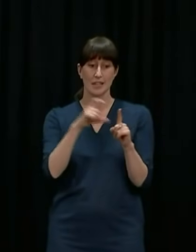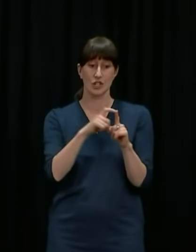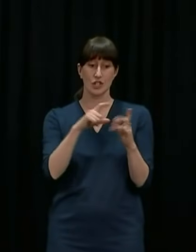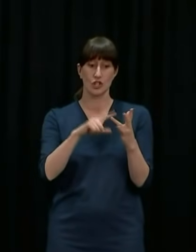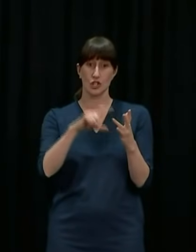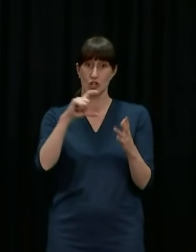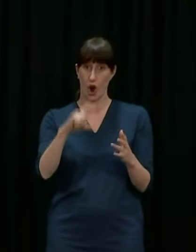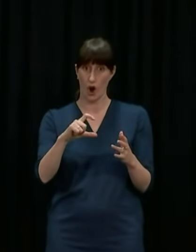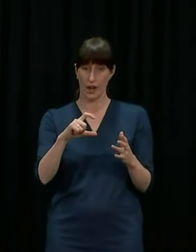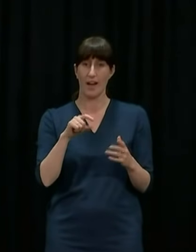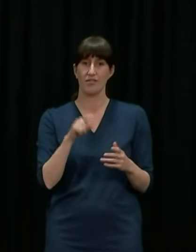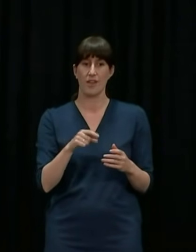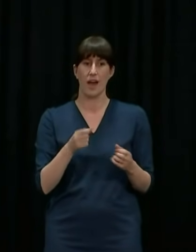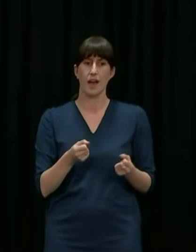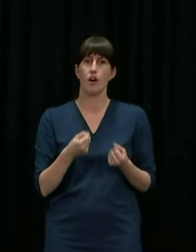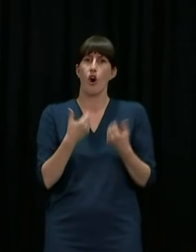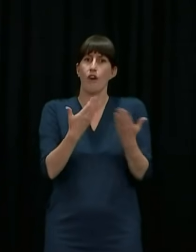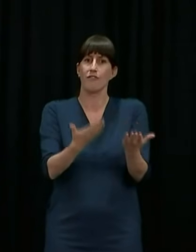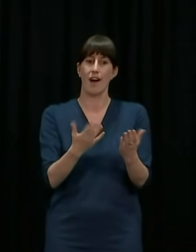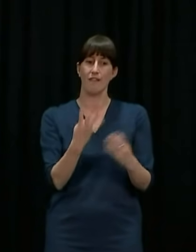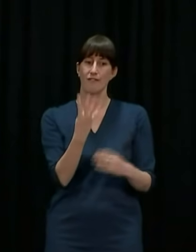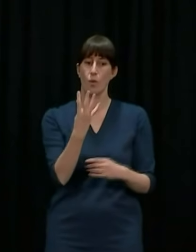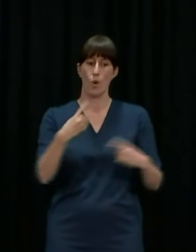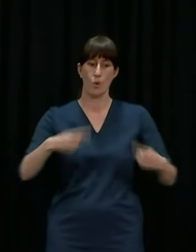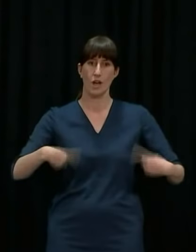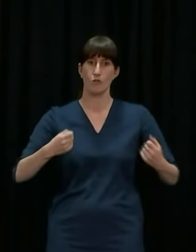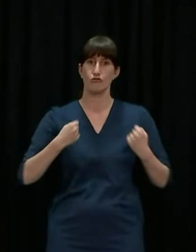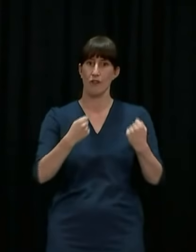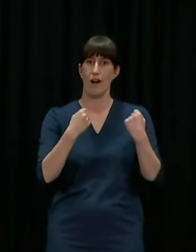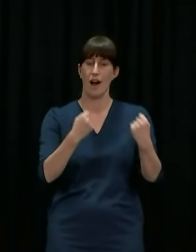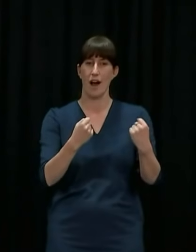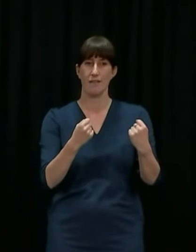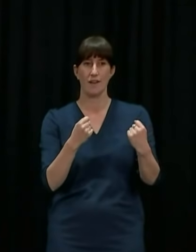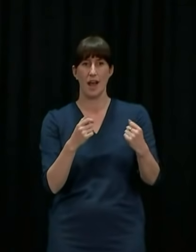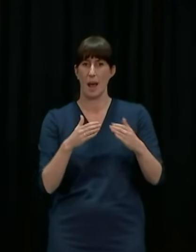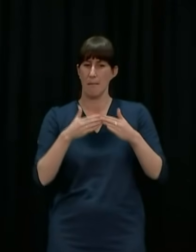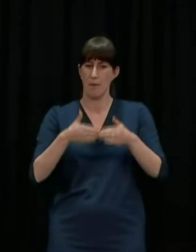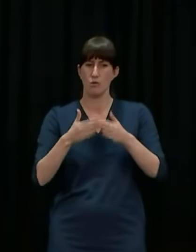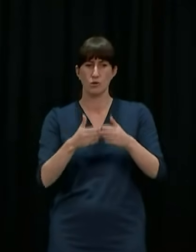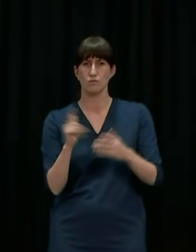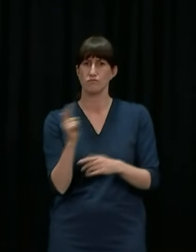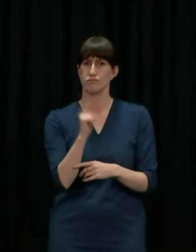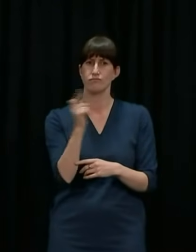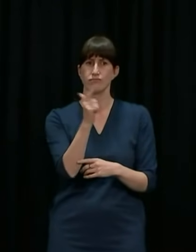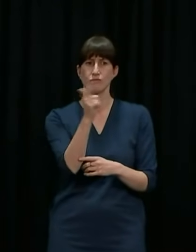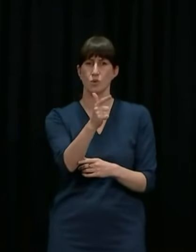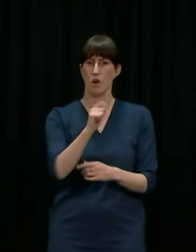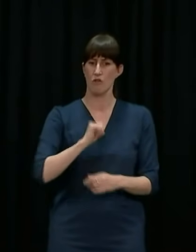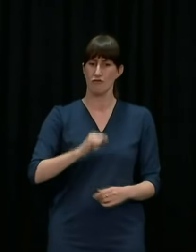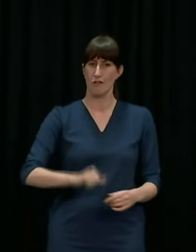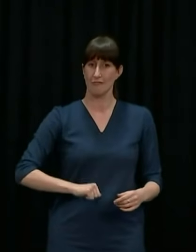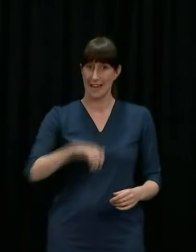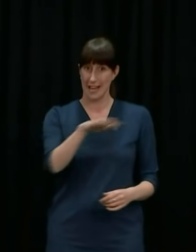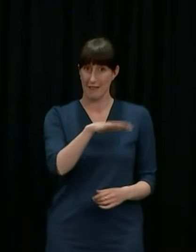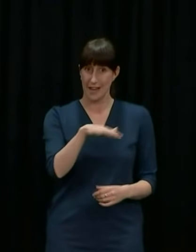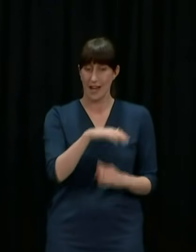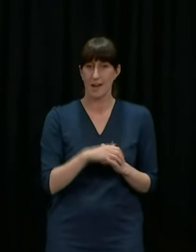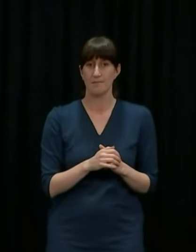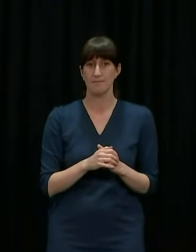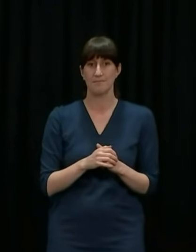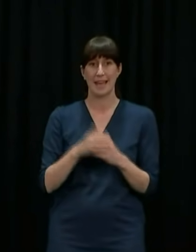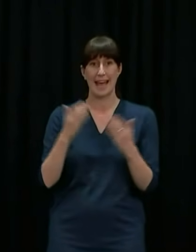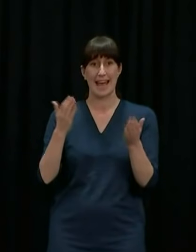four-wheel drives and their boats to help people in remote rural areas to get vaccinated. Air New Zealand's turning one of their